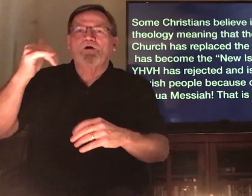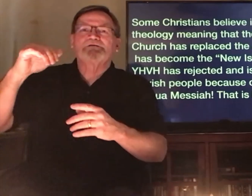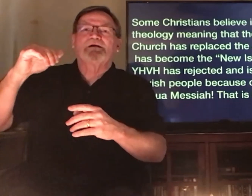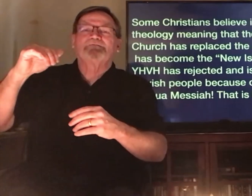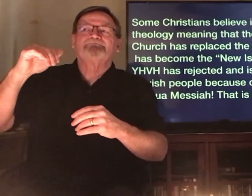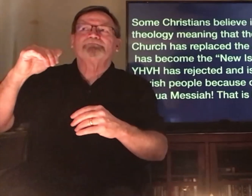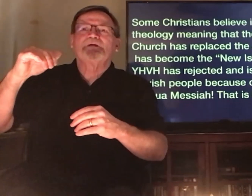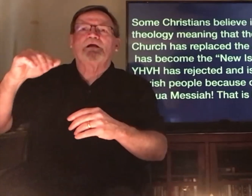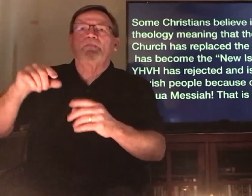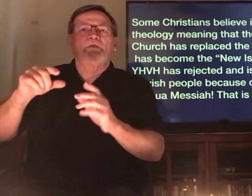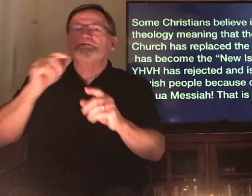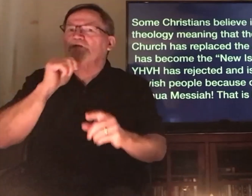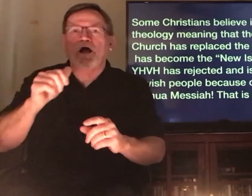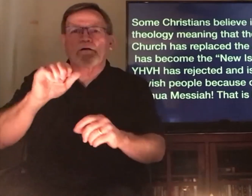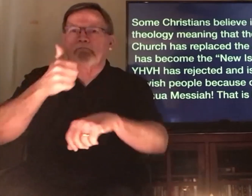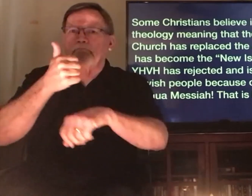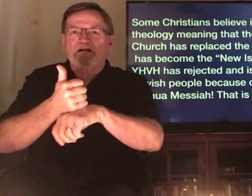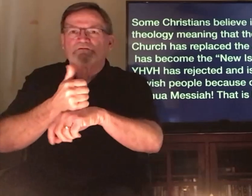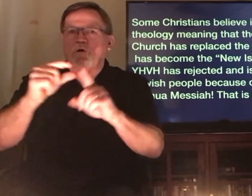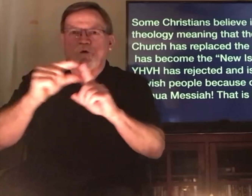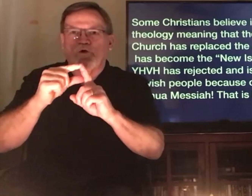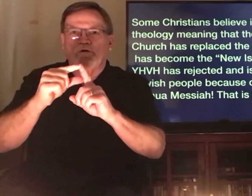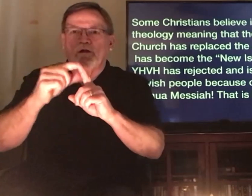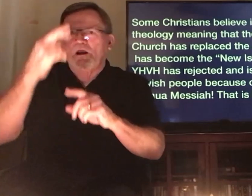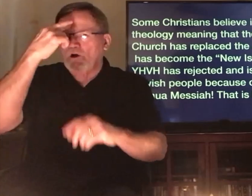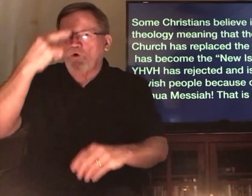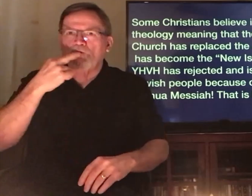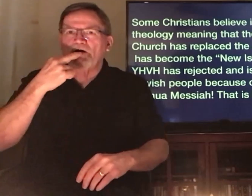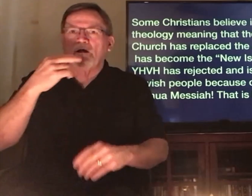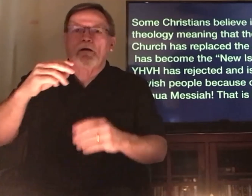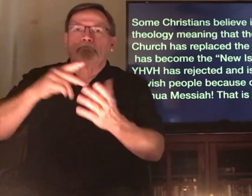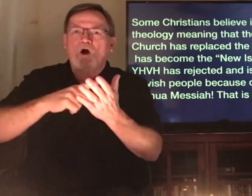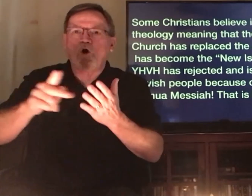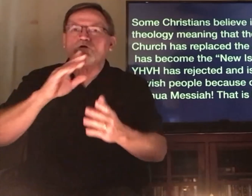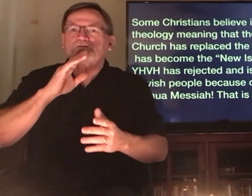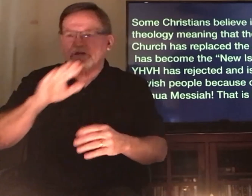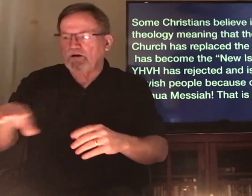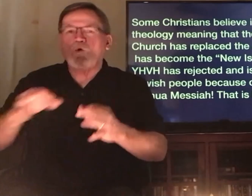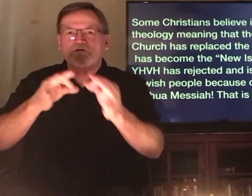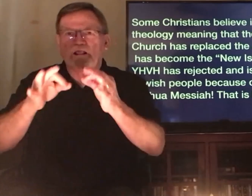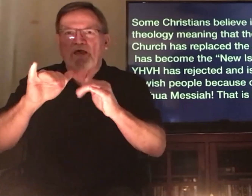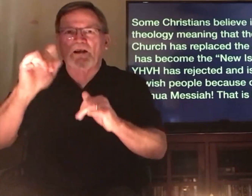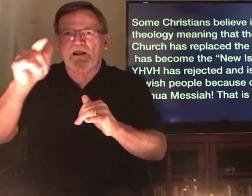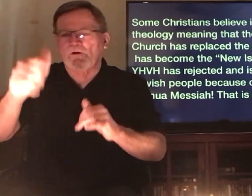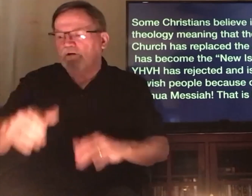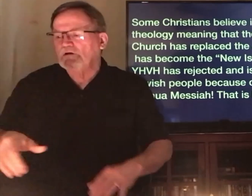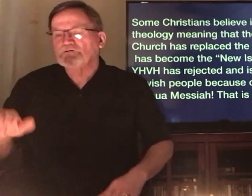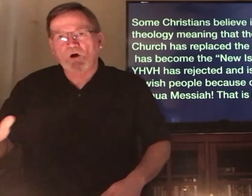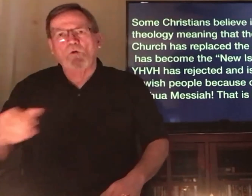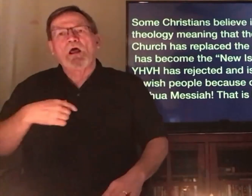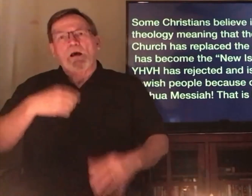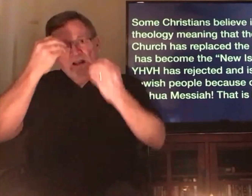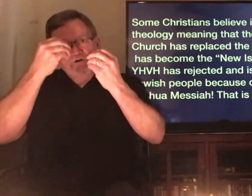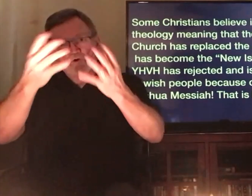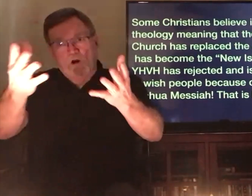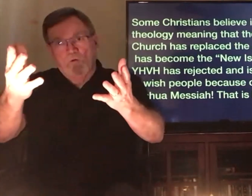teaching now to the Gentile mostly, and you too. Some Jews believers not know that. Maybe